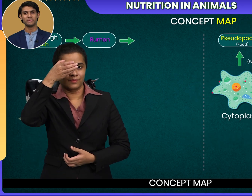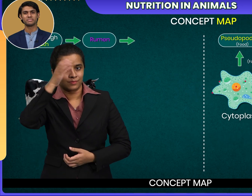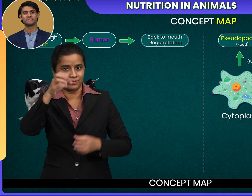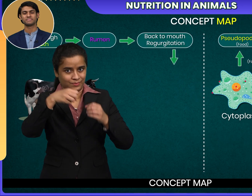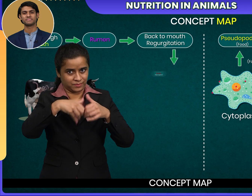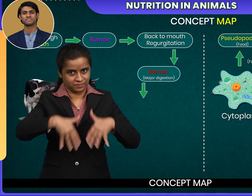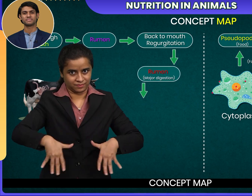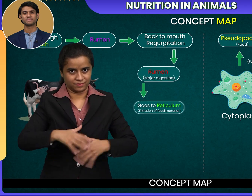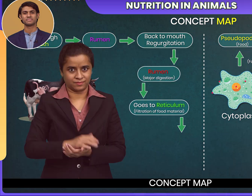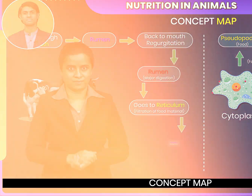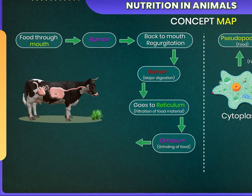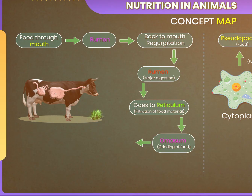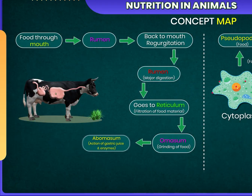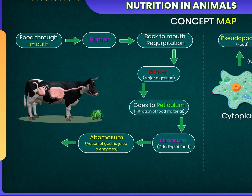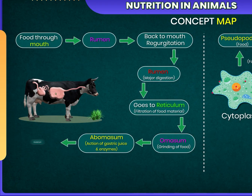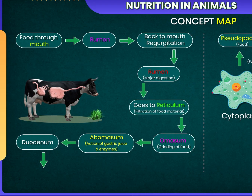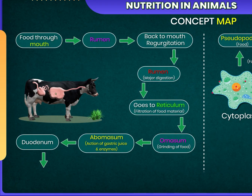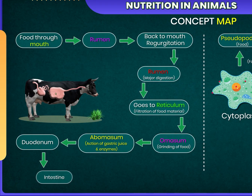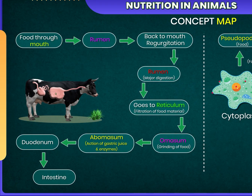concept map.